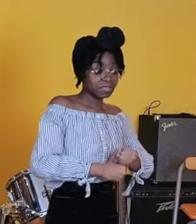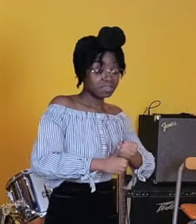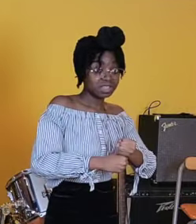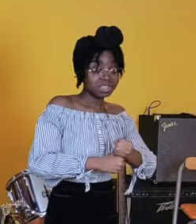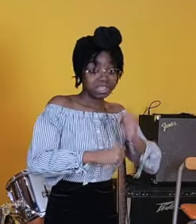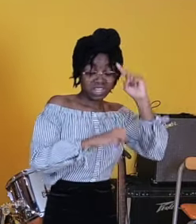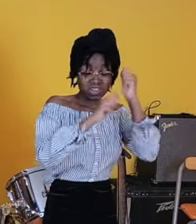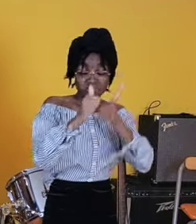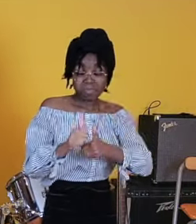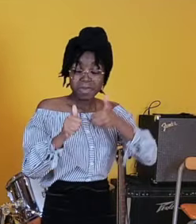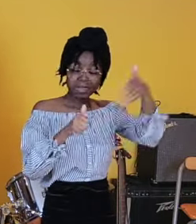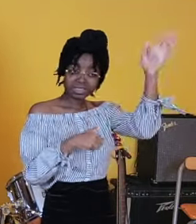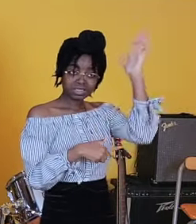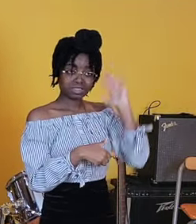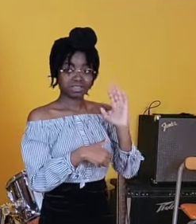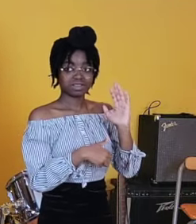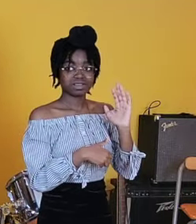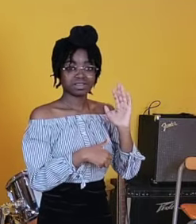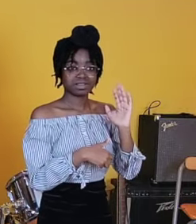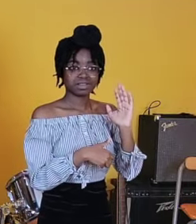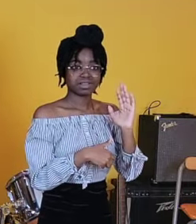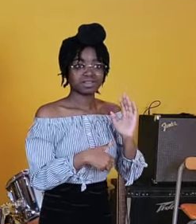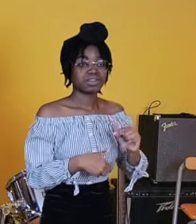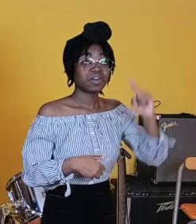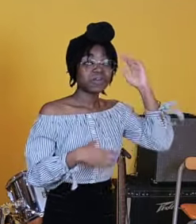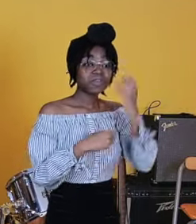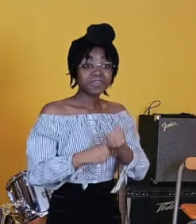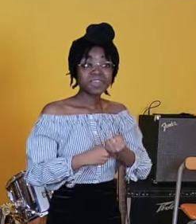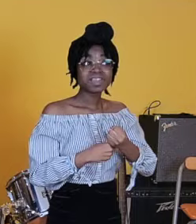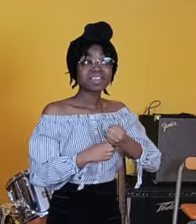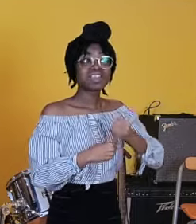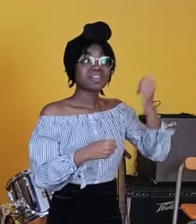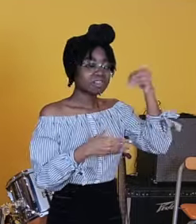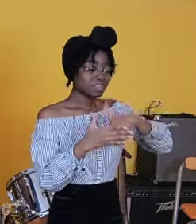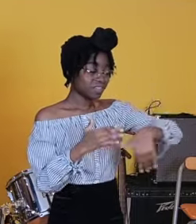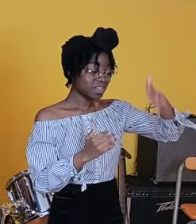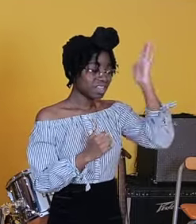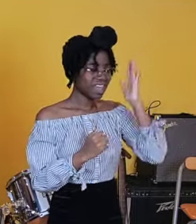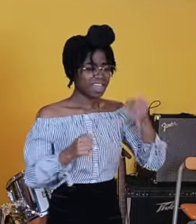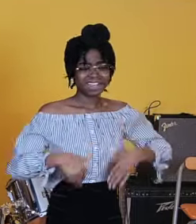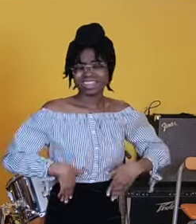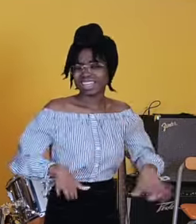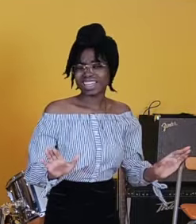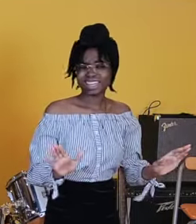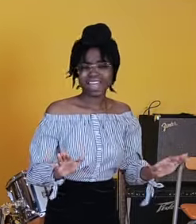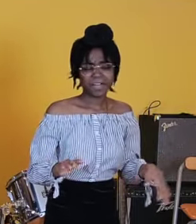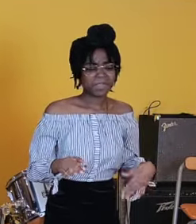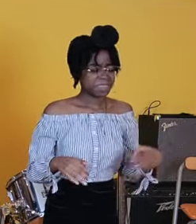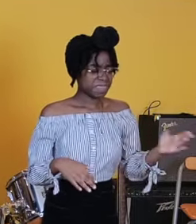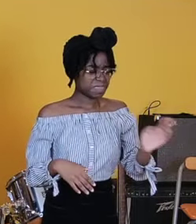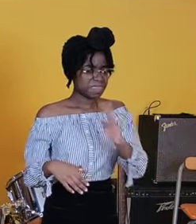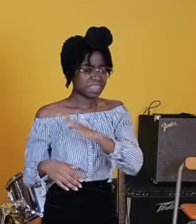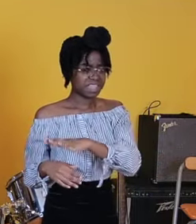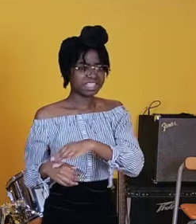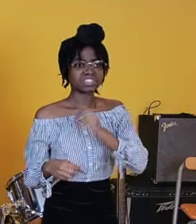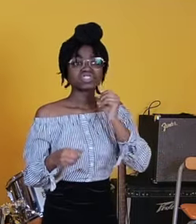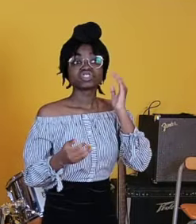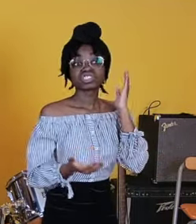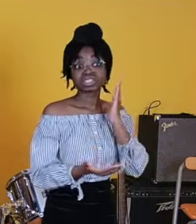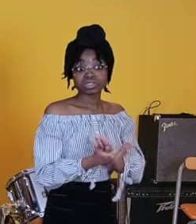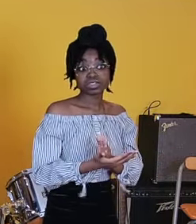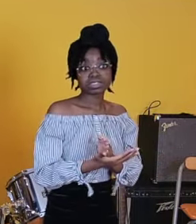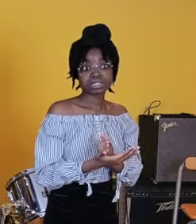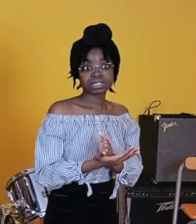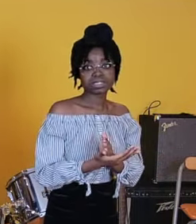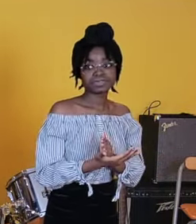God. You see that? You see that? They didn't allow any of that at all to depress them. One of these